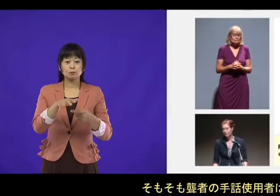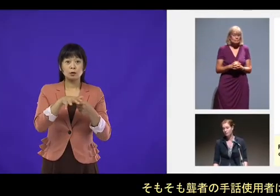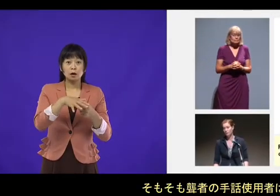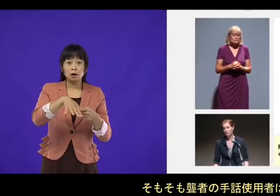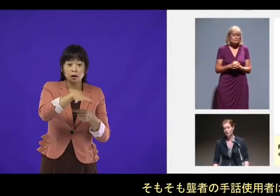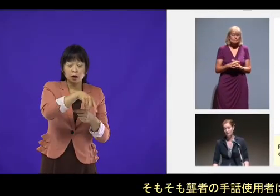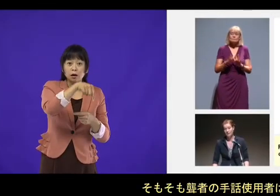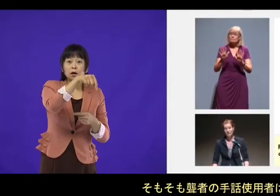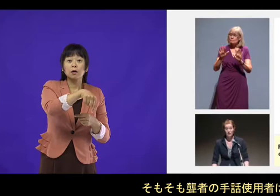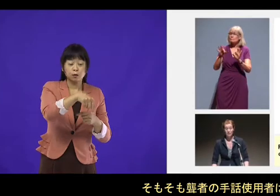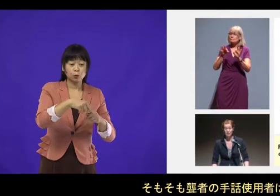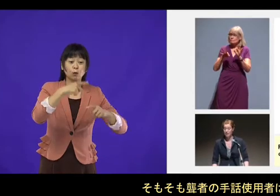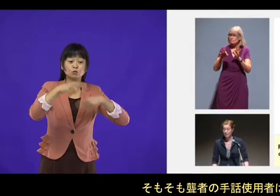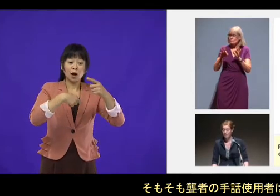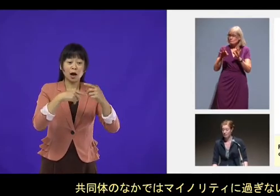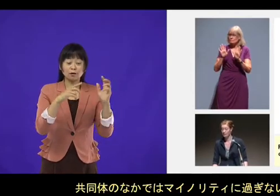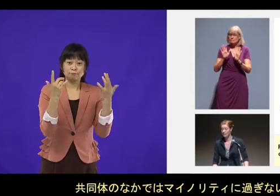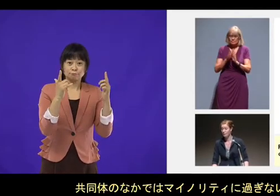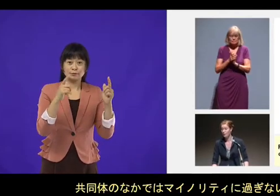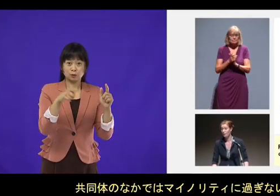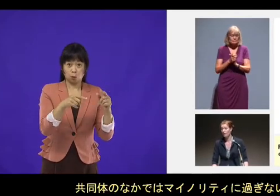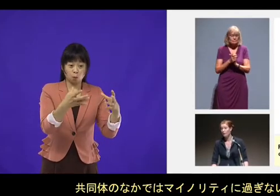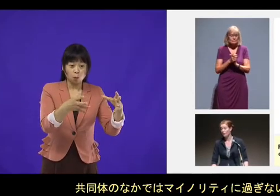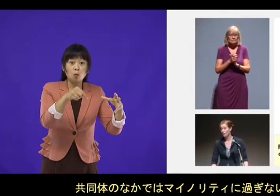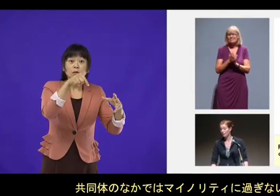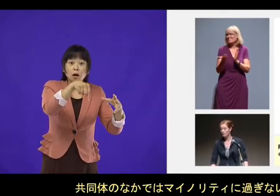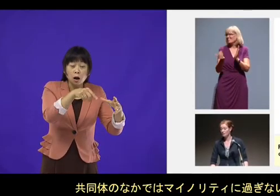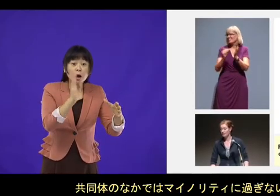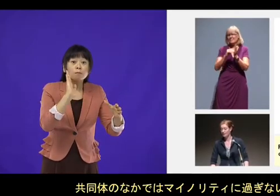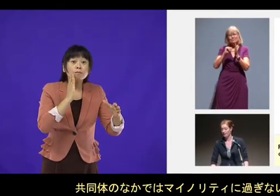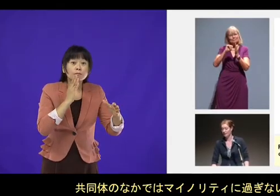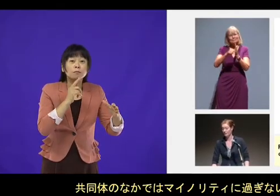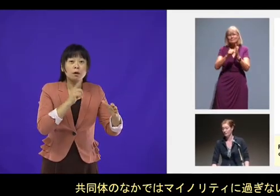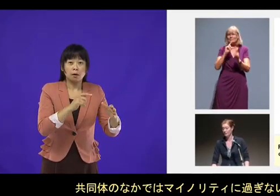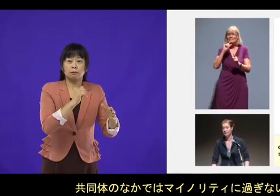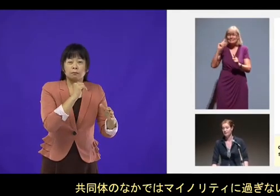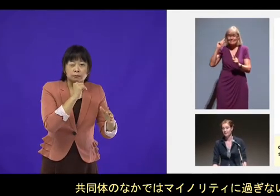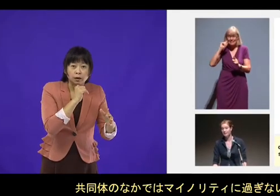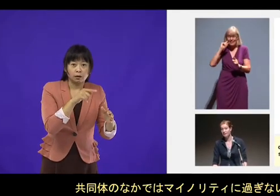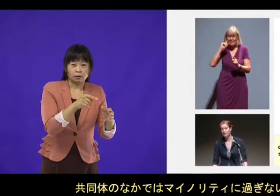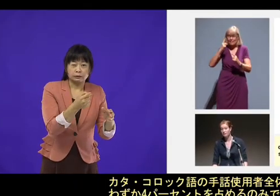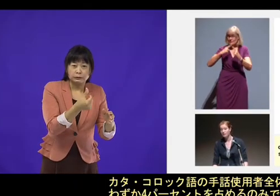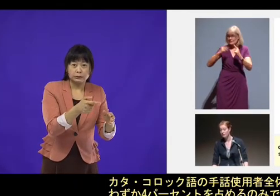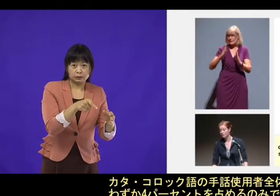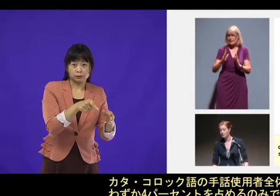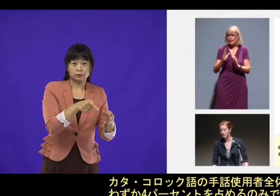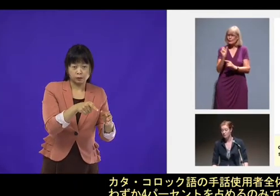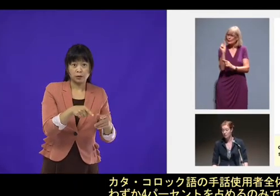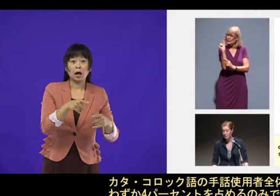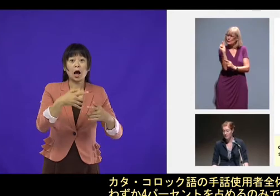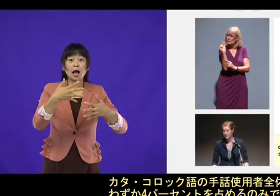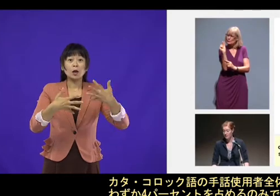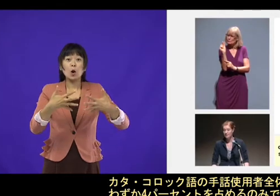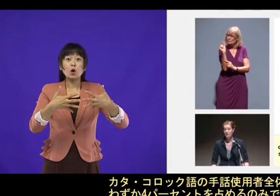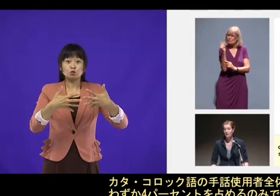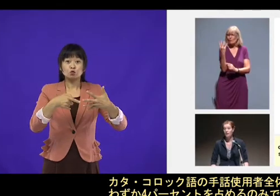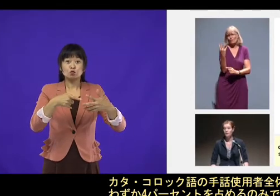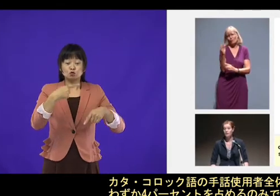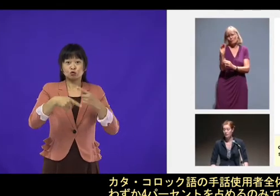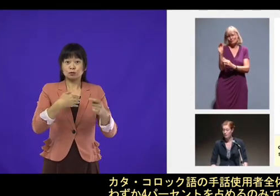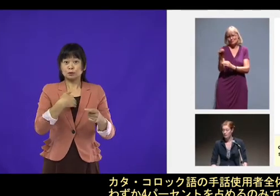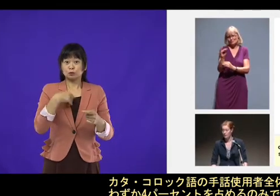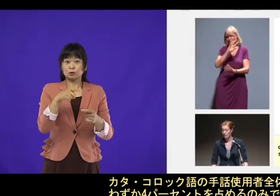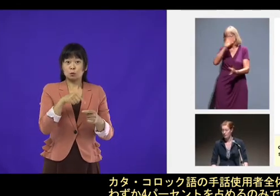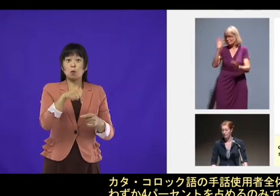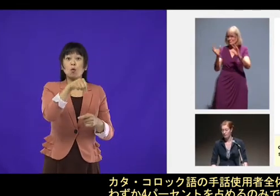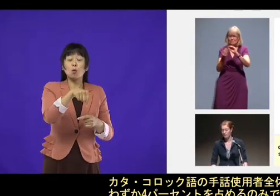So first of all, deaf signers are actually only a small minority of the community, and they only constitute 4% of